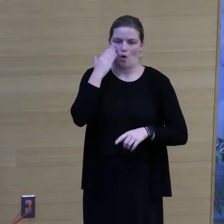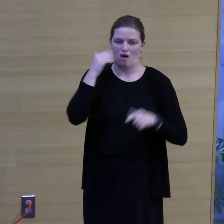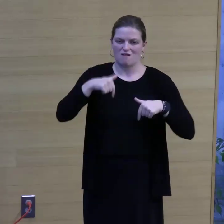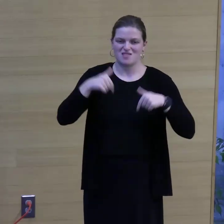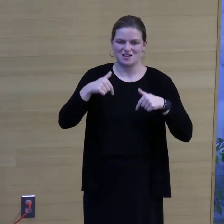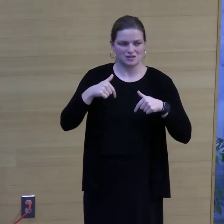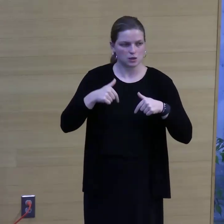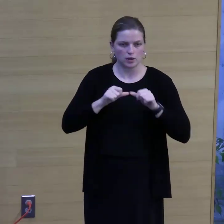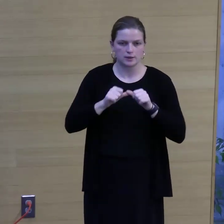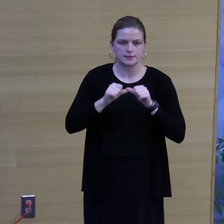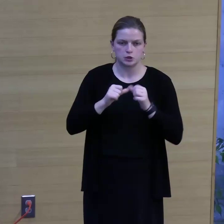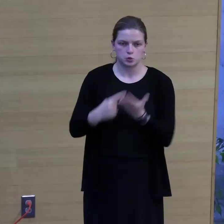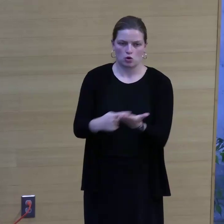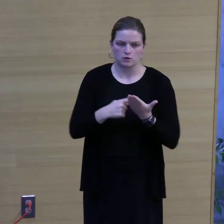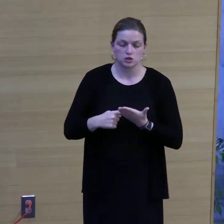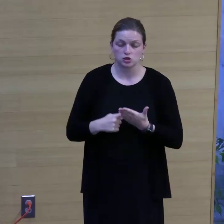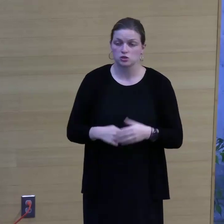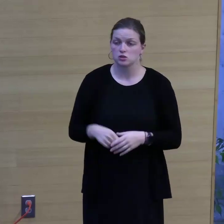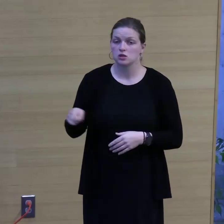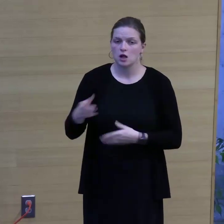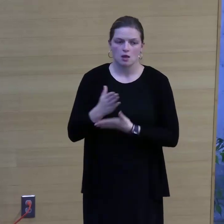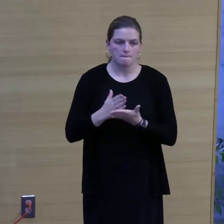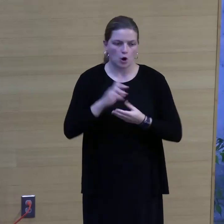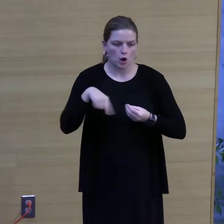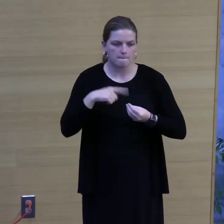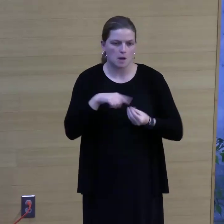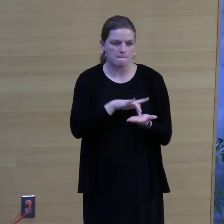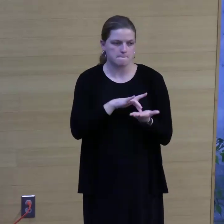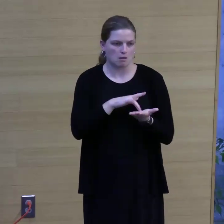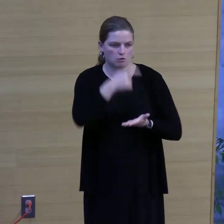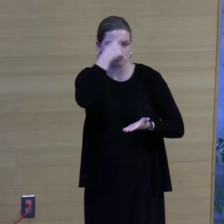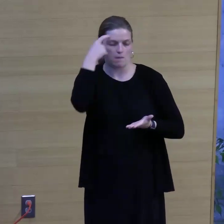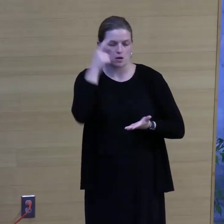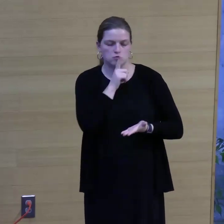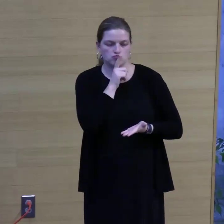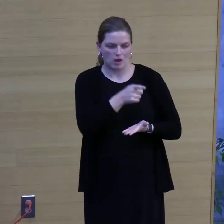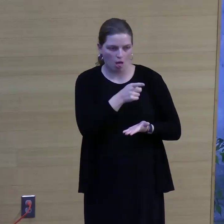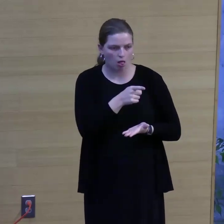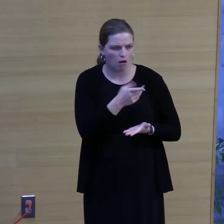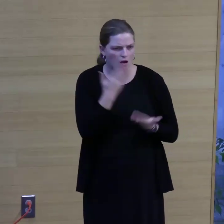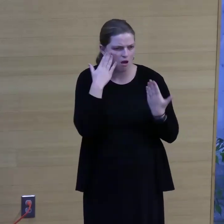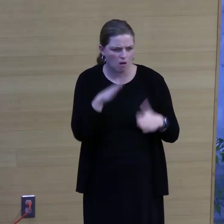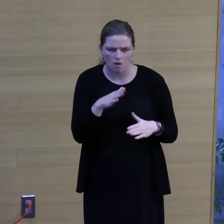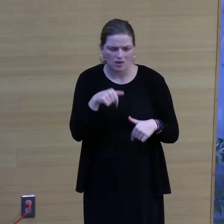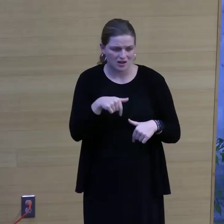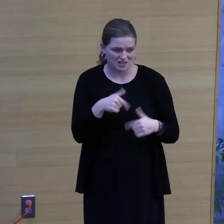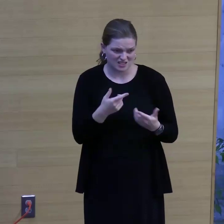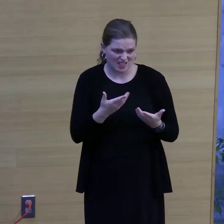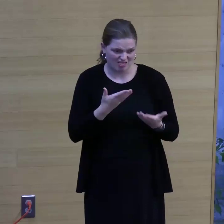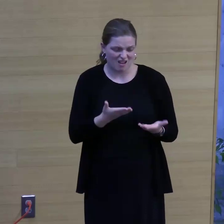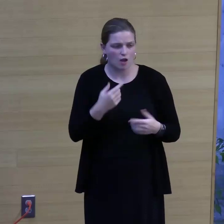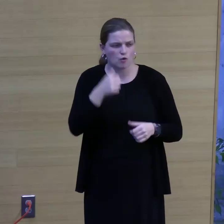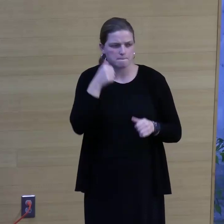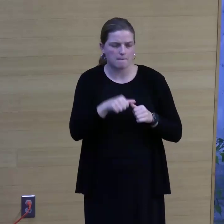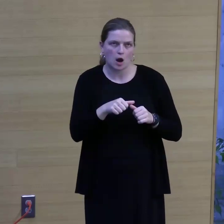keep having these conversations. That piece about medicalized trauma is so real, and not knowing that it's a thing. I remember